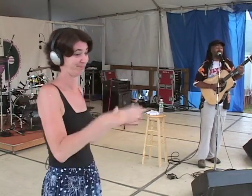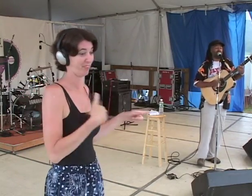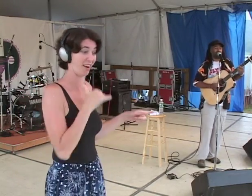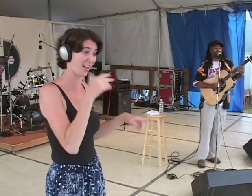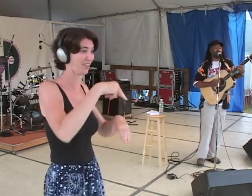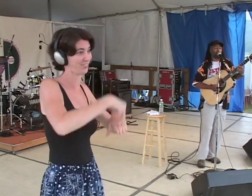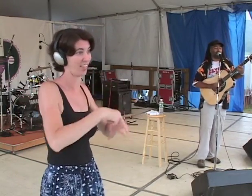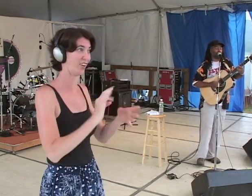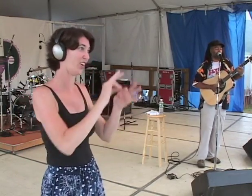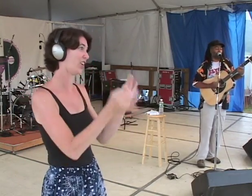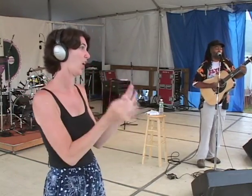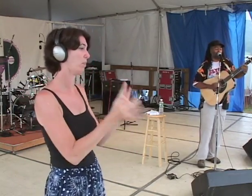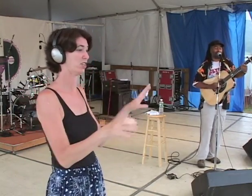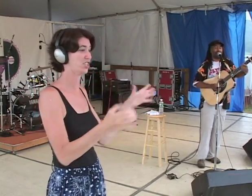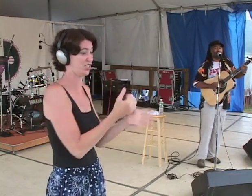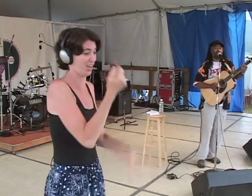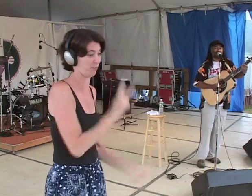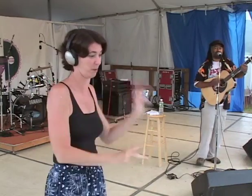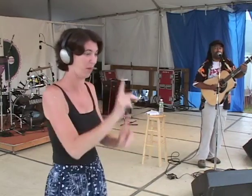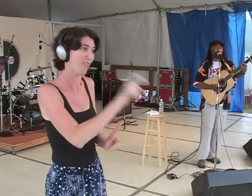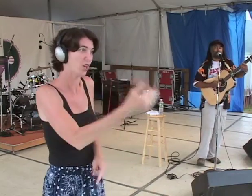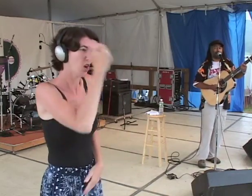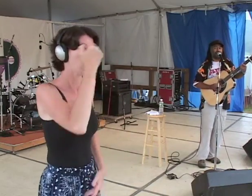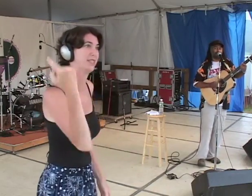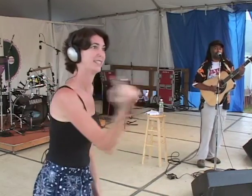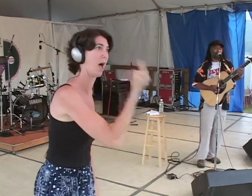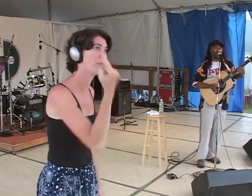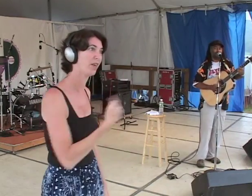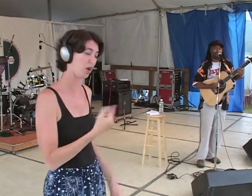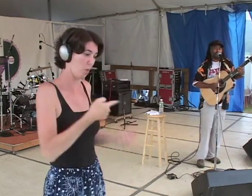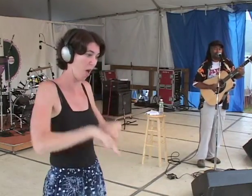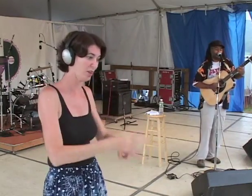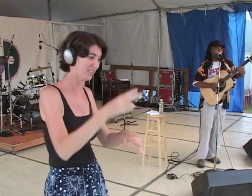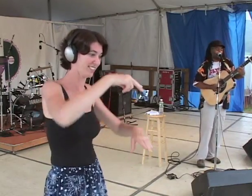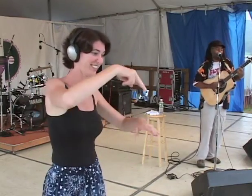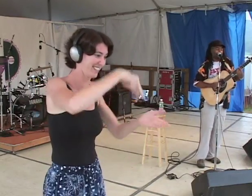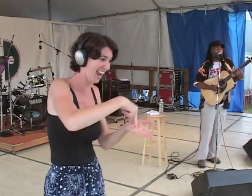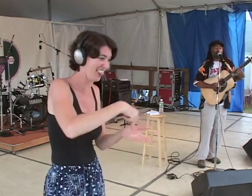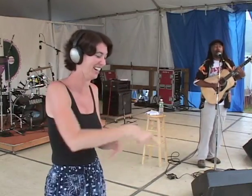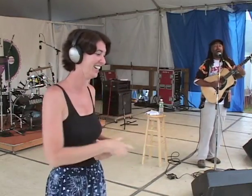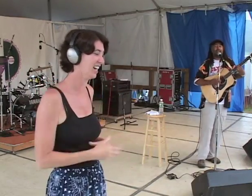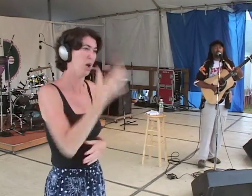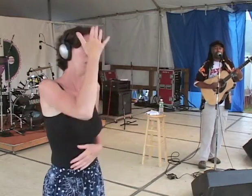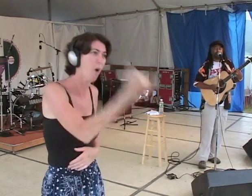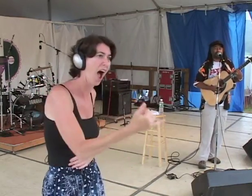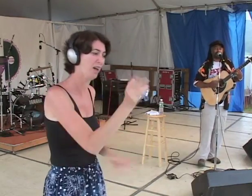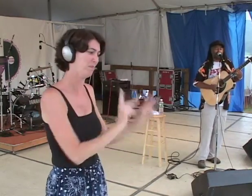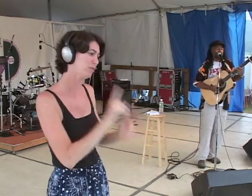Stand and just interpret shit for people. You gotta know something while you're up there.